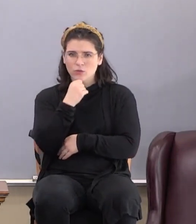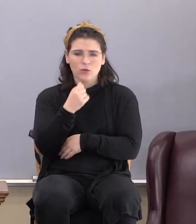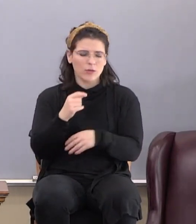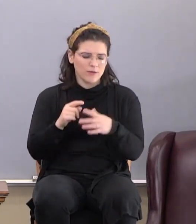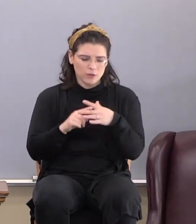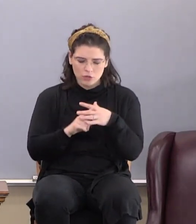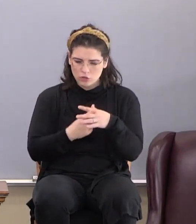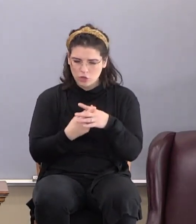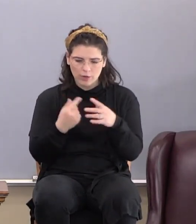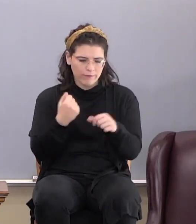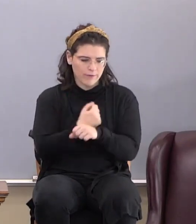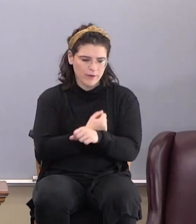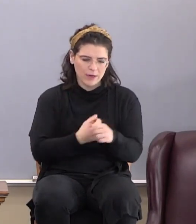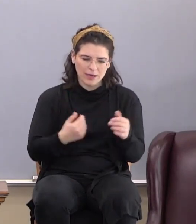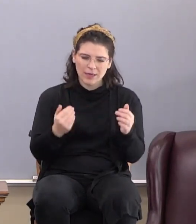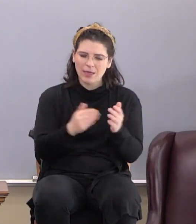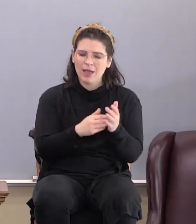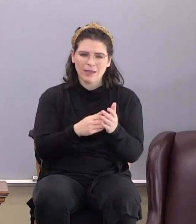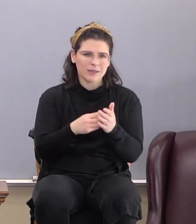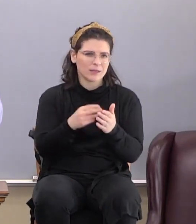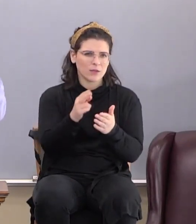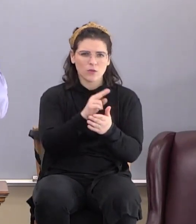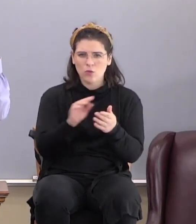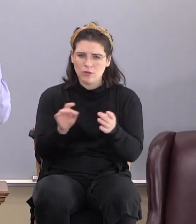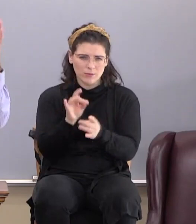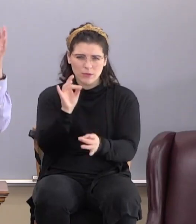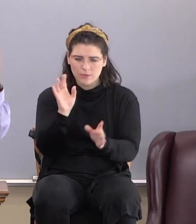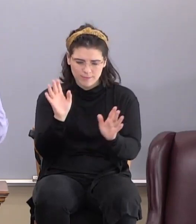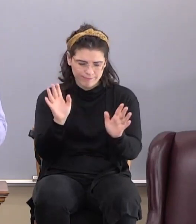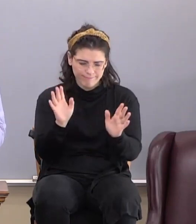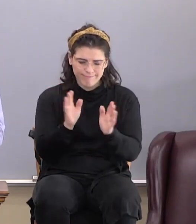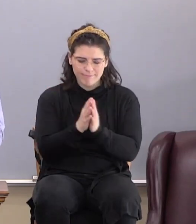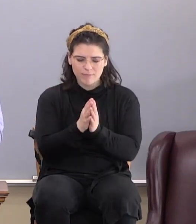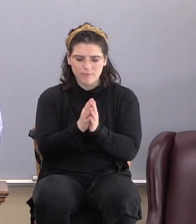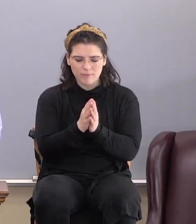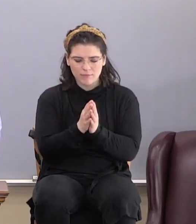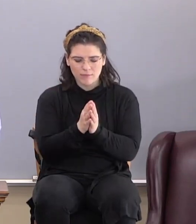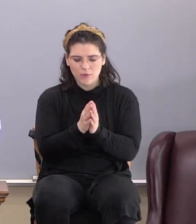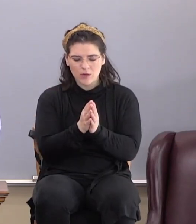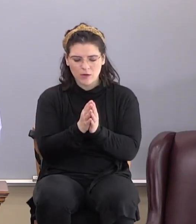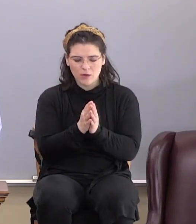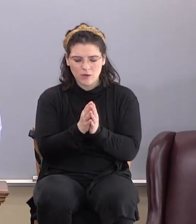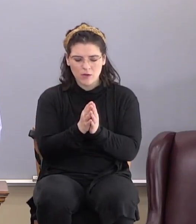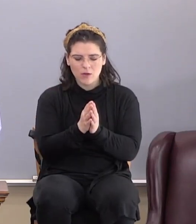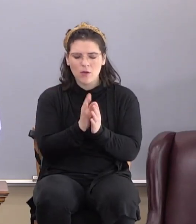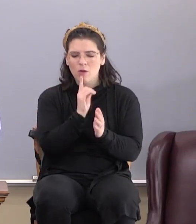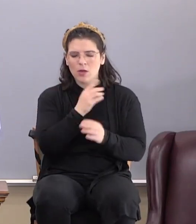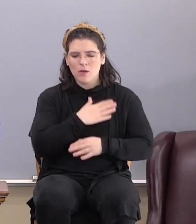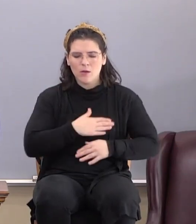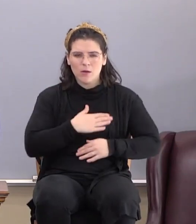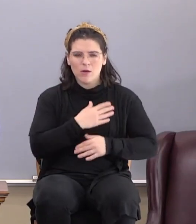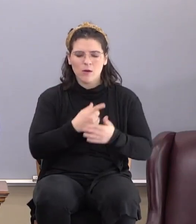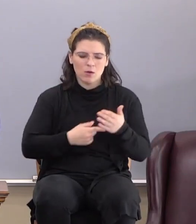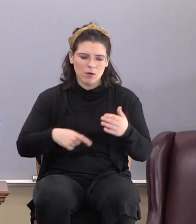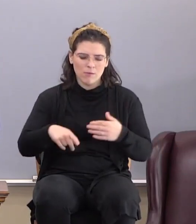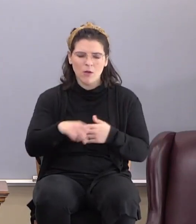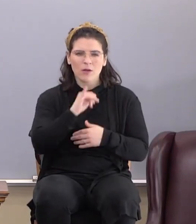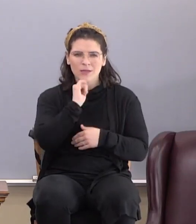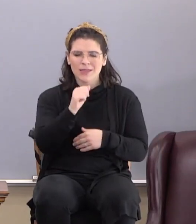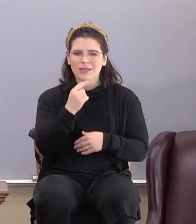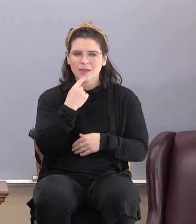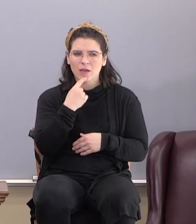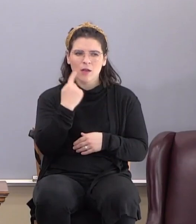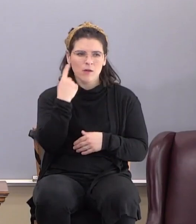start fighting against the Holy Spirit. So just appreciate what Paul is saying here. Verse 17, for